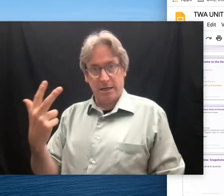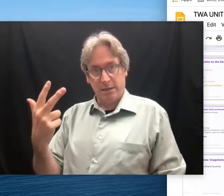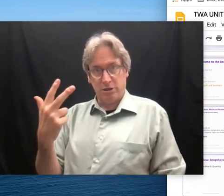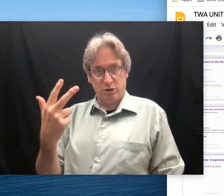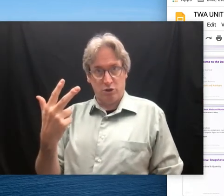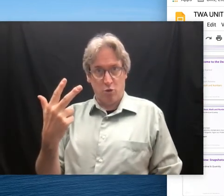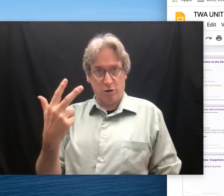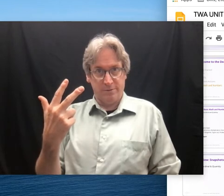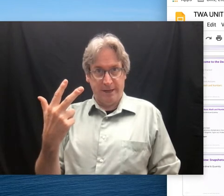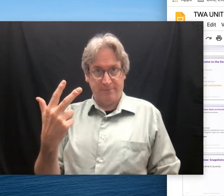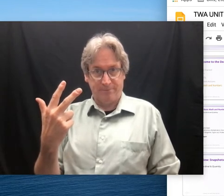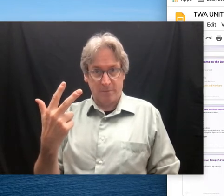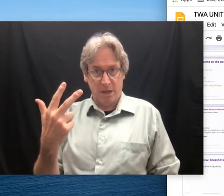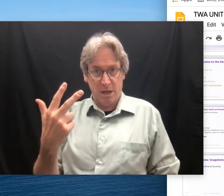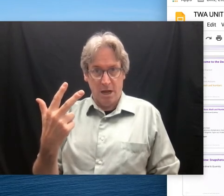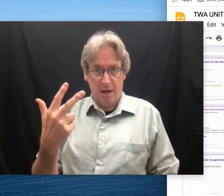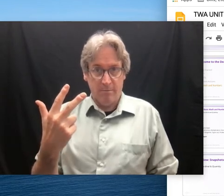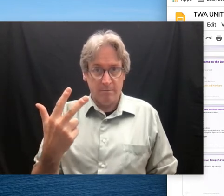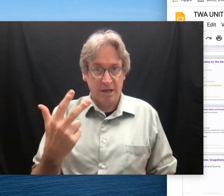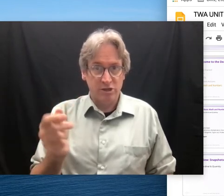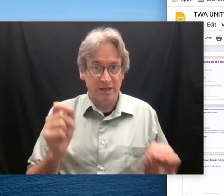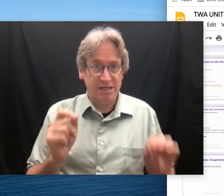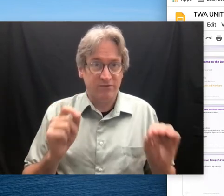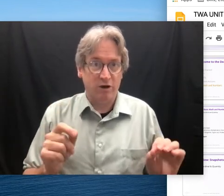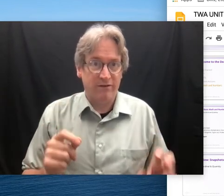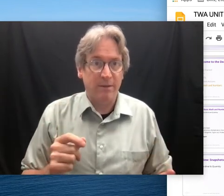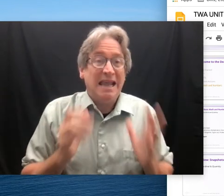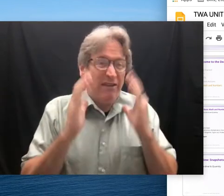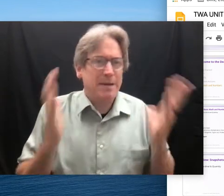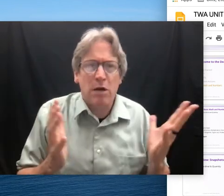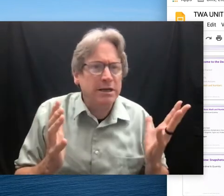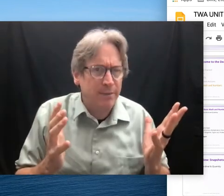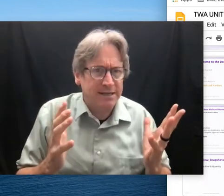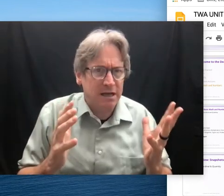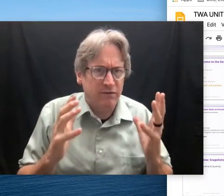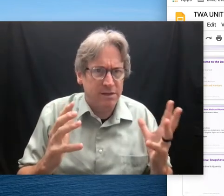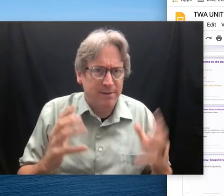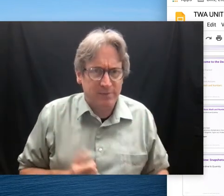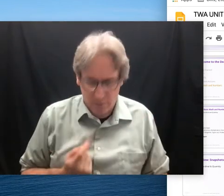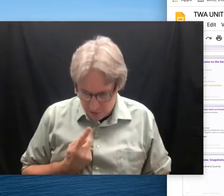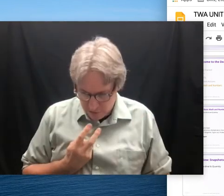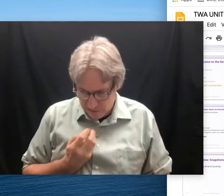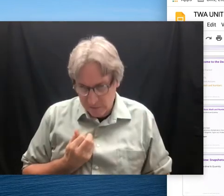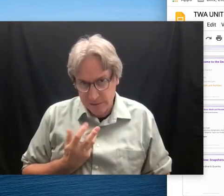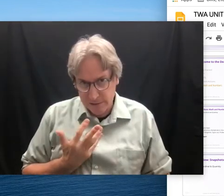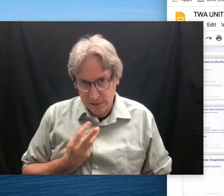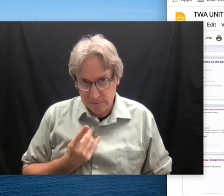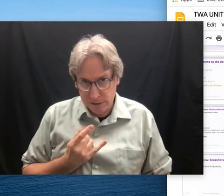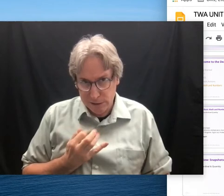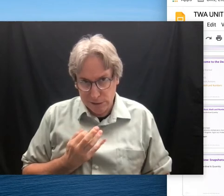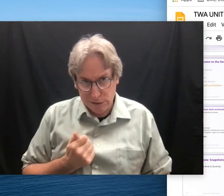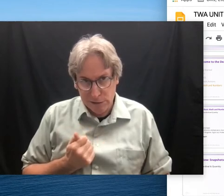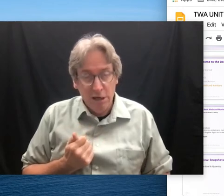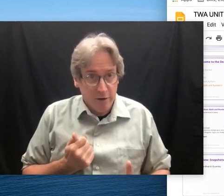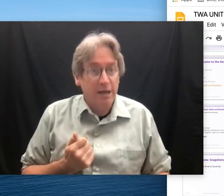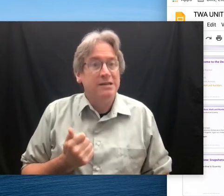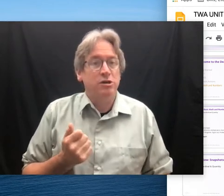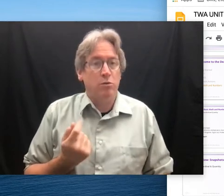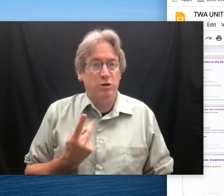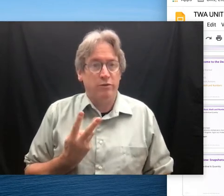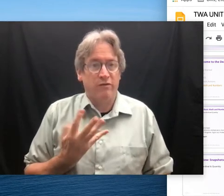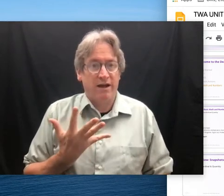back towards me. So this is for if I'm counting to myself is the best way. 1, 2, 3, 4, 5, 6, 7, 8, 9, 10.